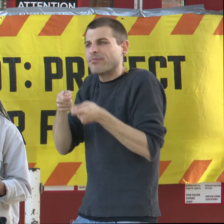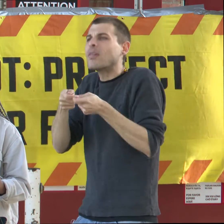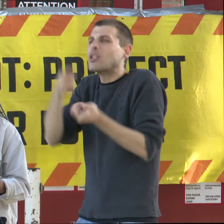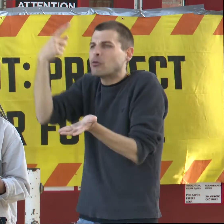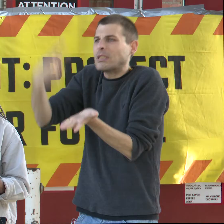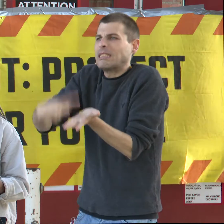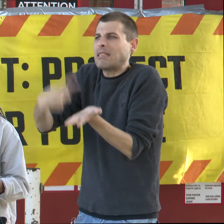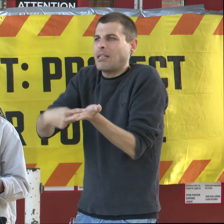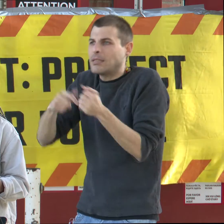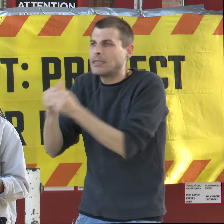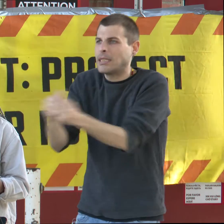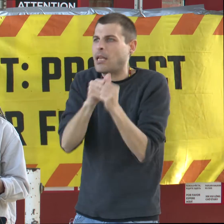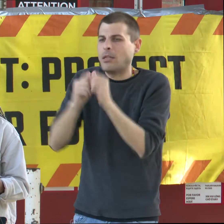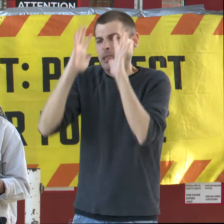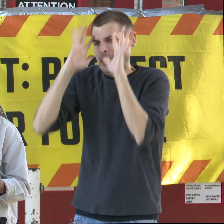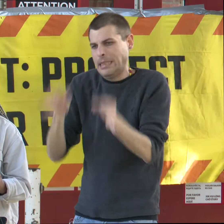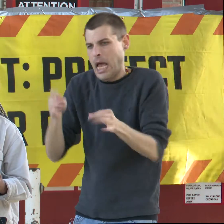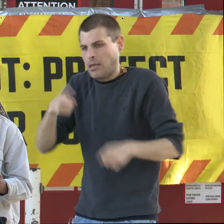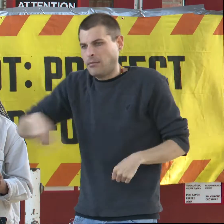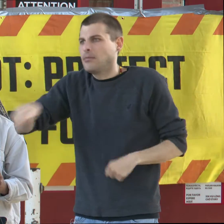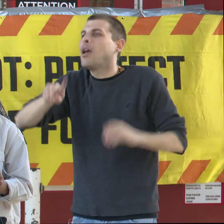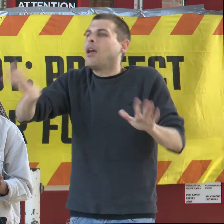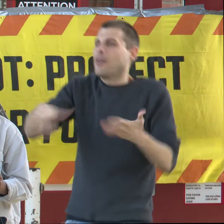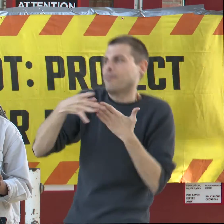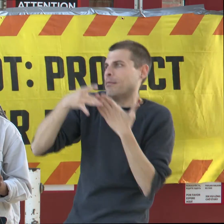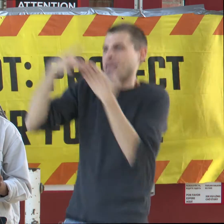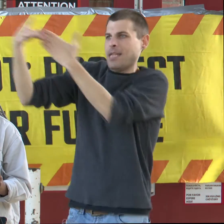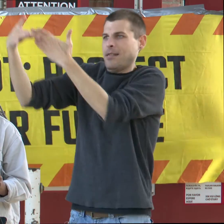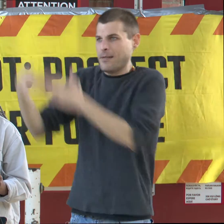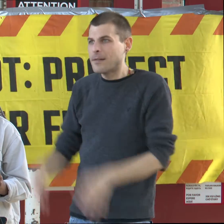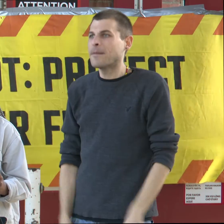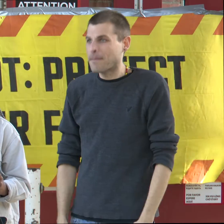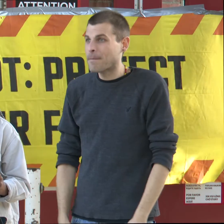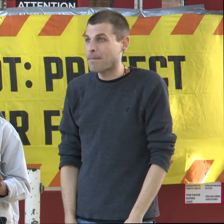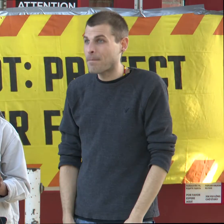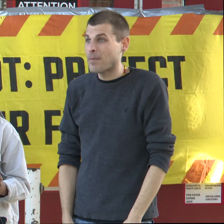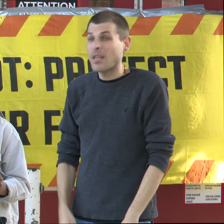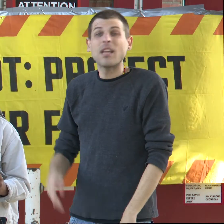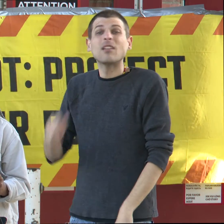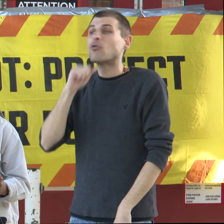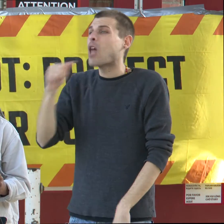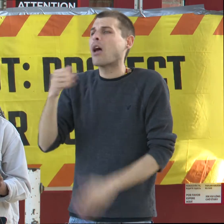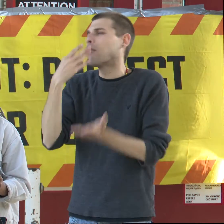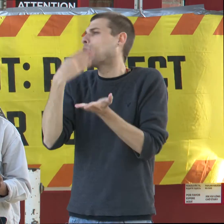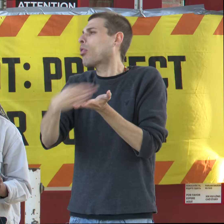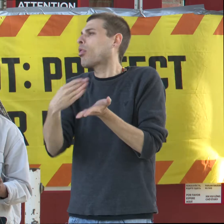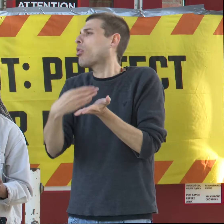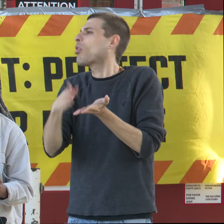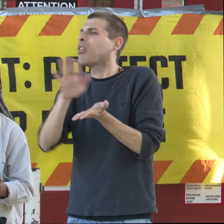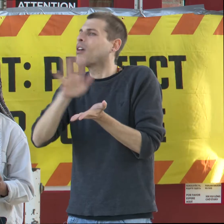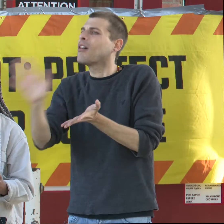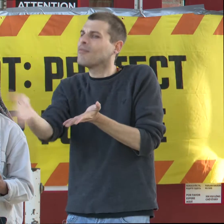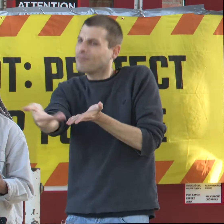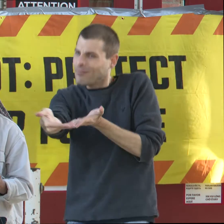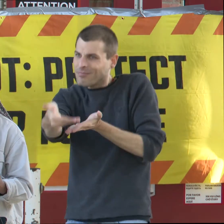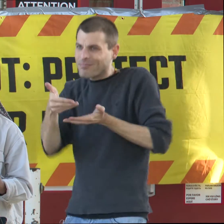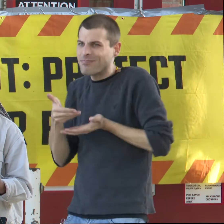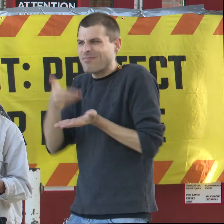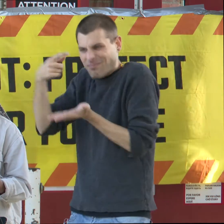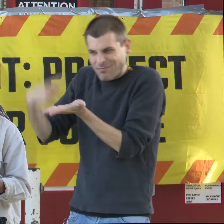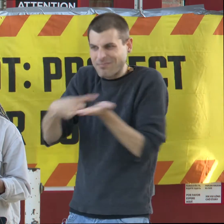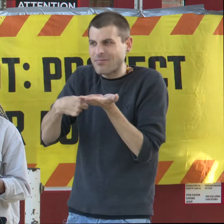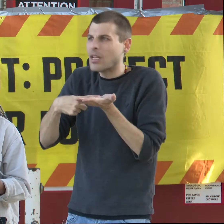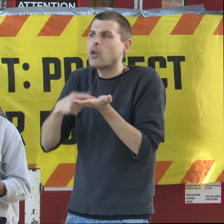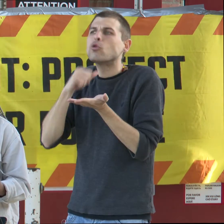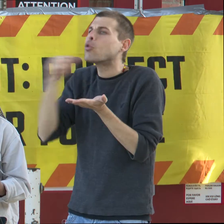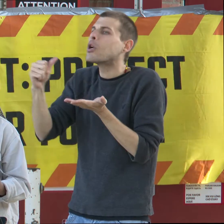conversation. You can make sure that they have a seat at the table so that you avoid the consequences of trying to